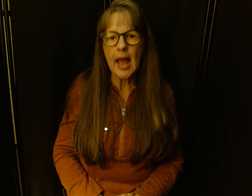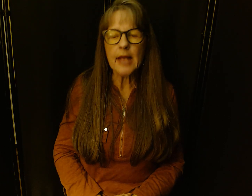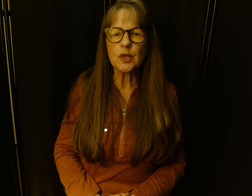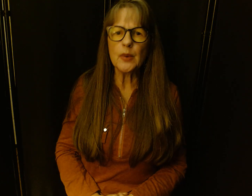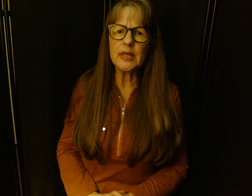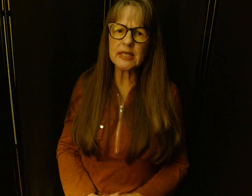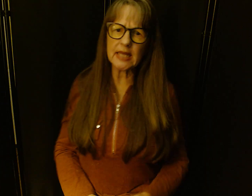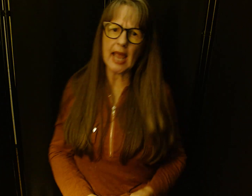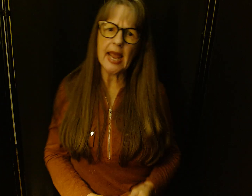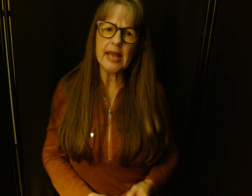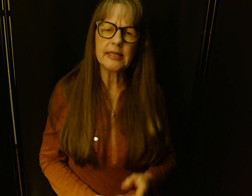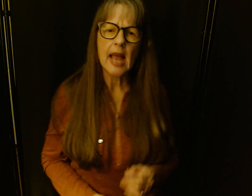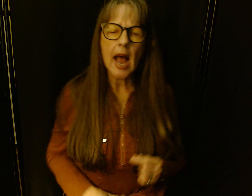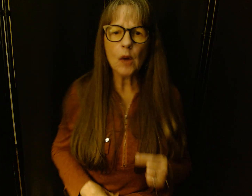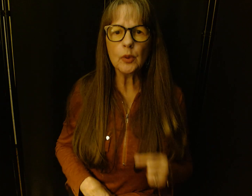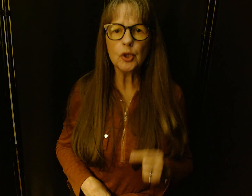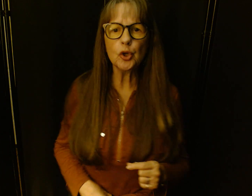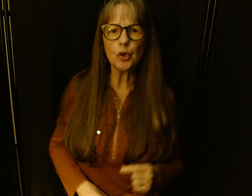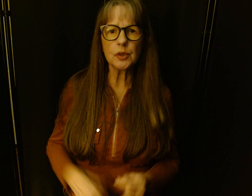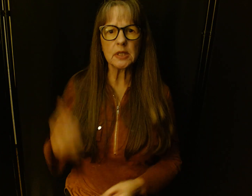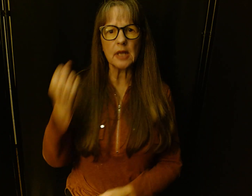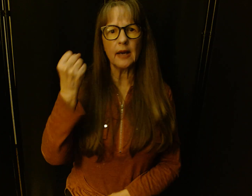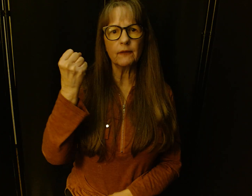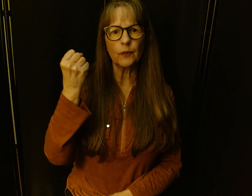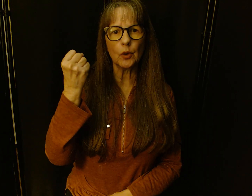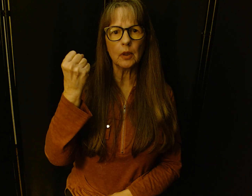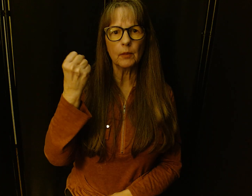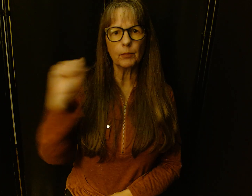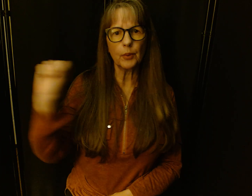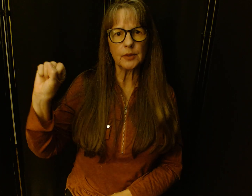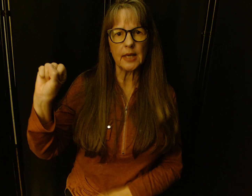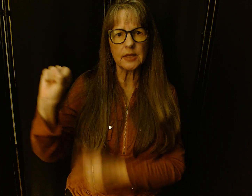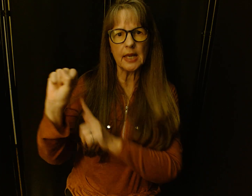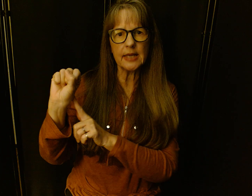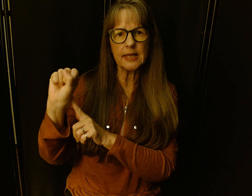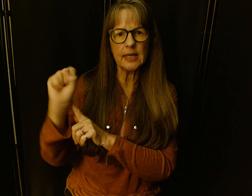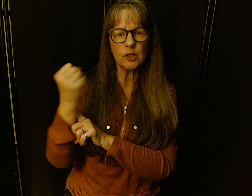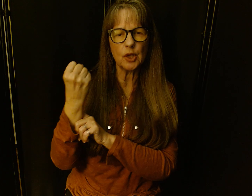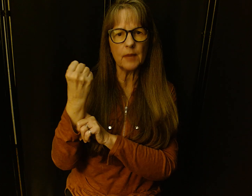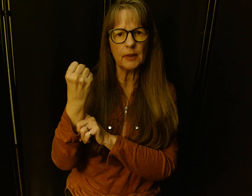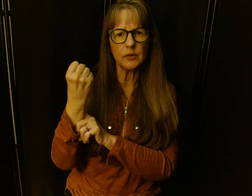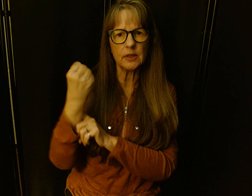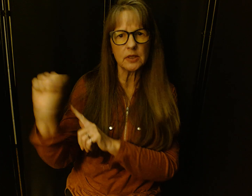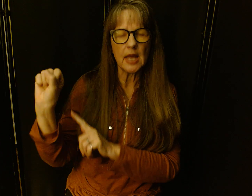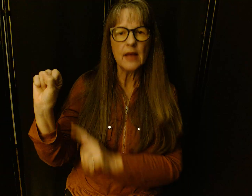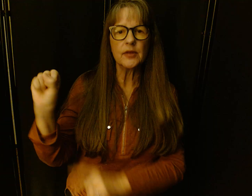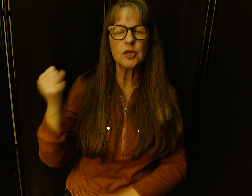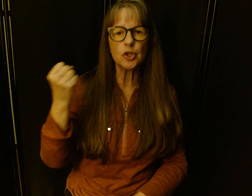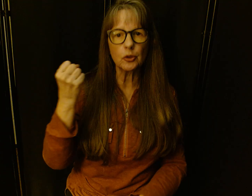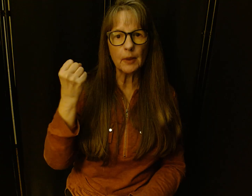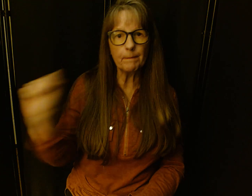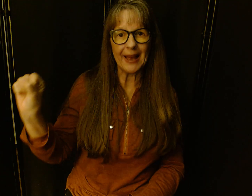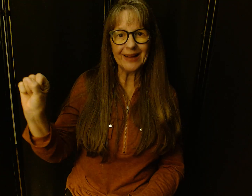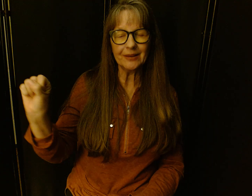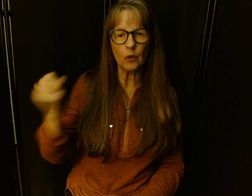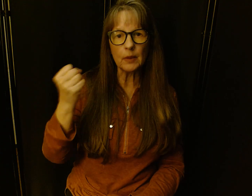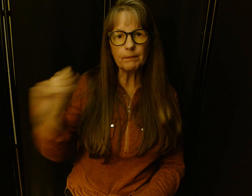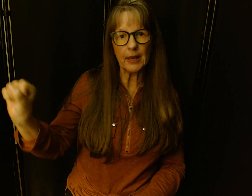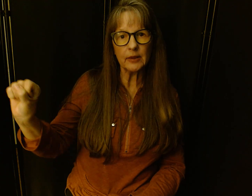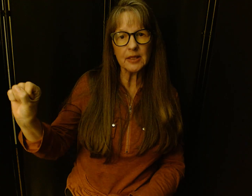so in this case, I wouldn't use the sign for protest, an S hand shape, and it goes like this. This is to rebel or rebellious.